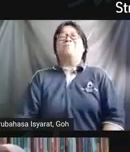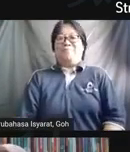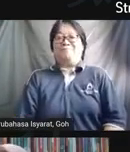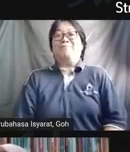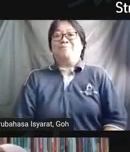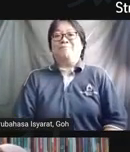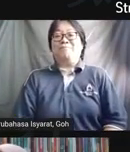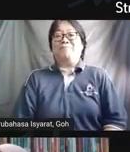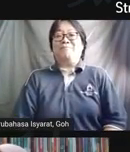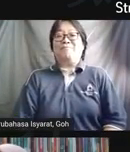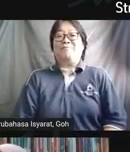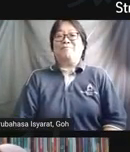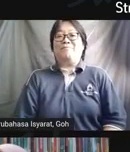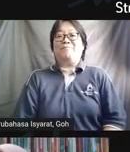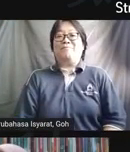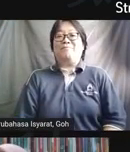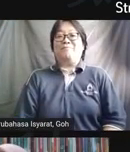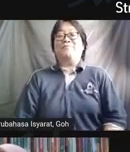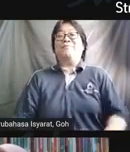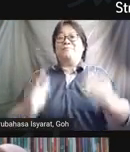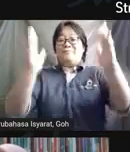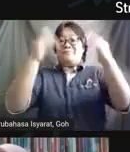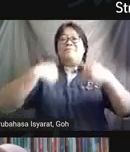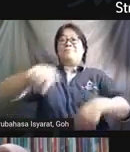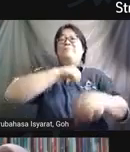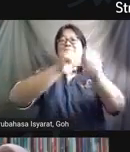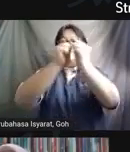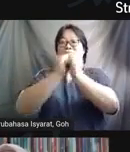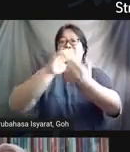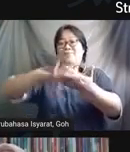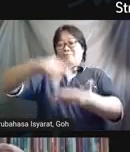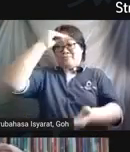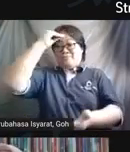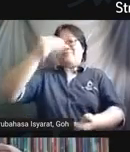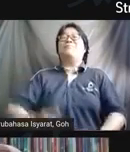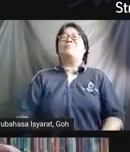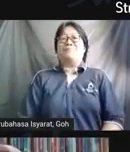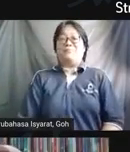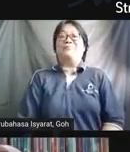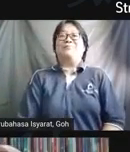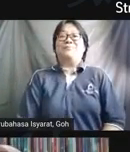Okay, semoga kita boleh belajar bersama.